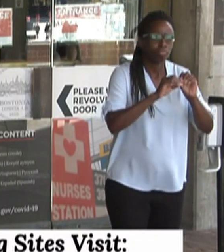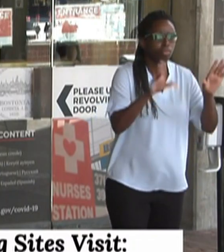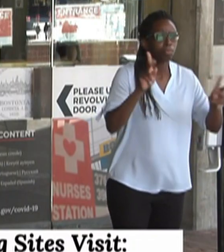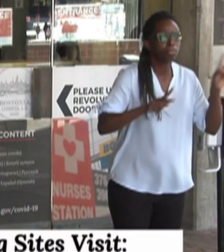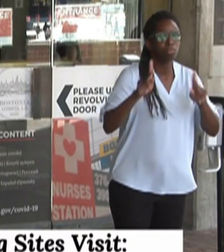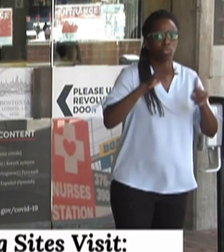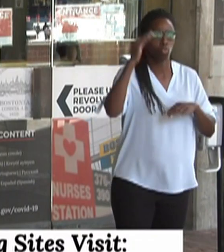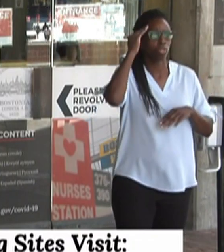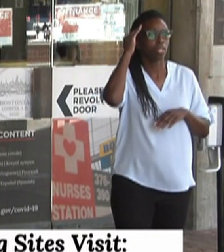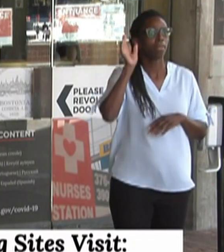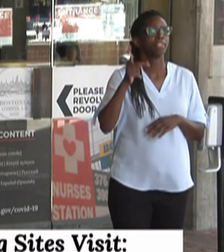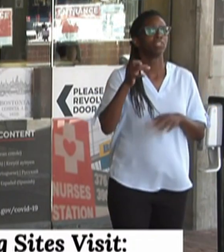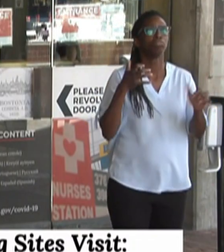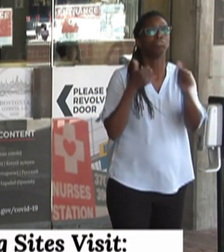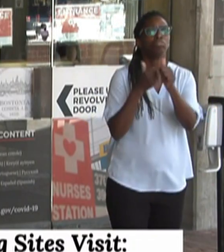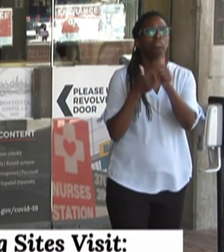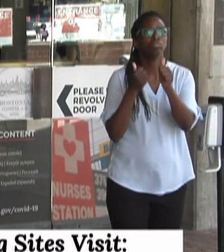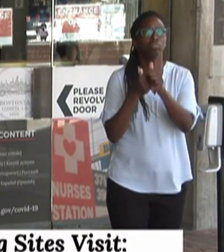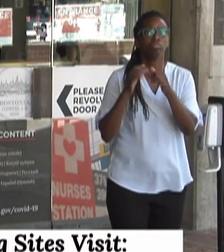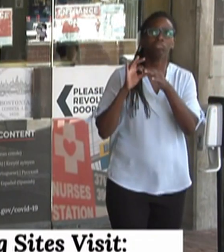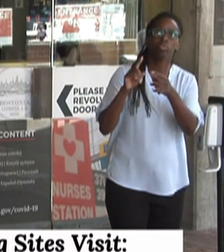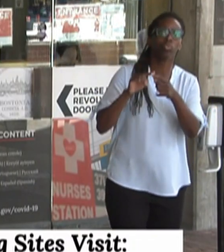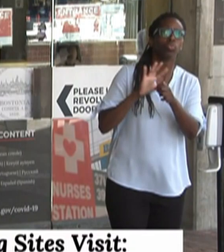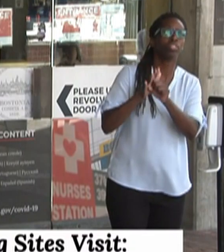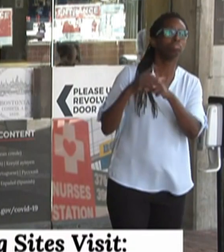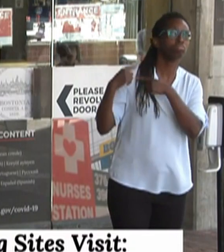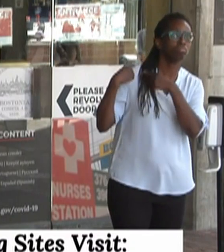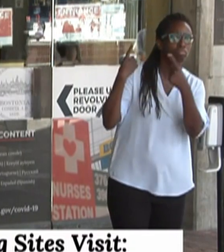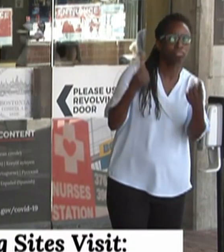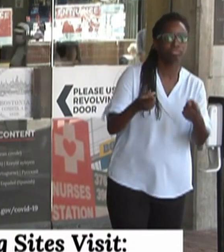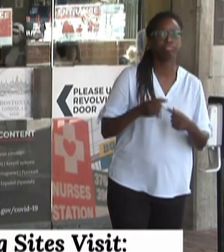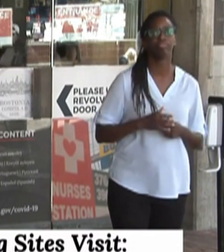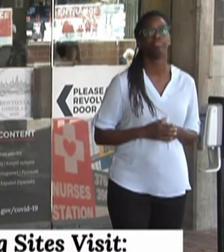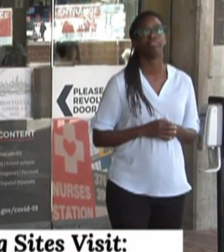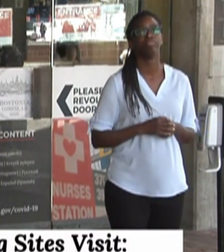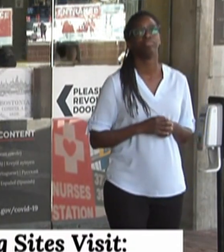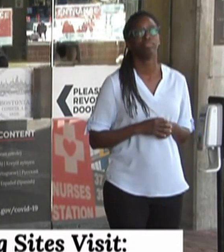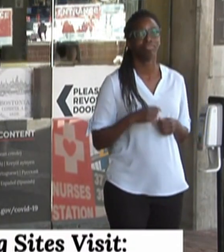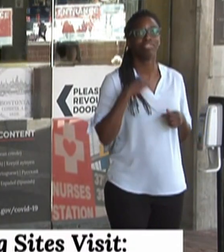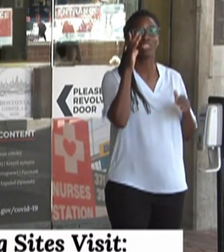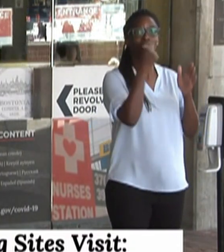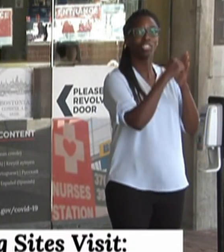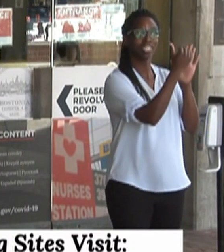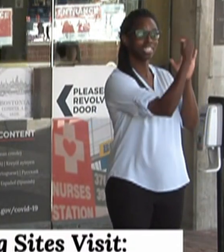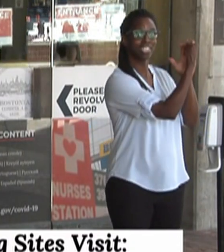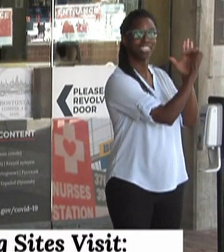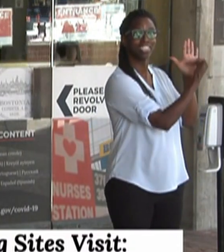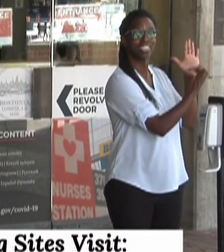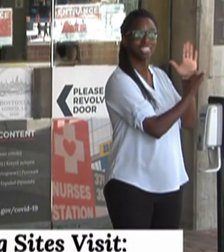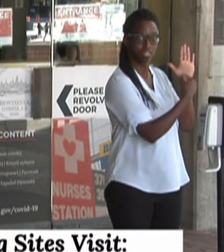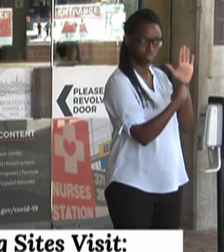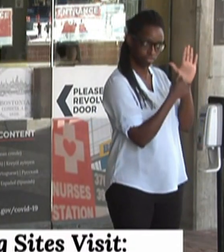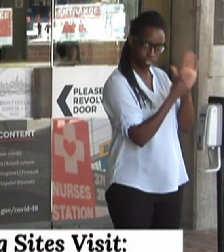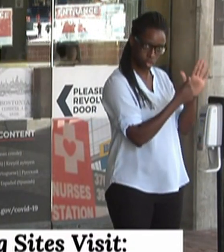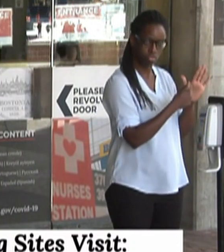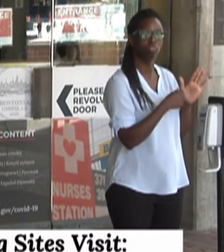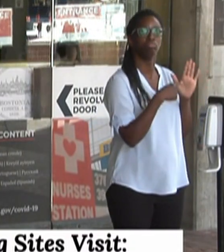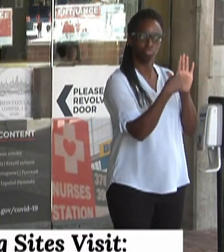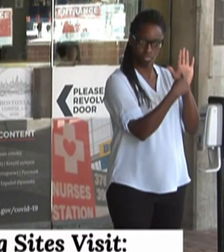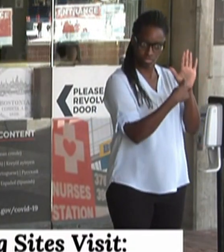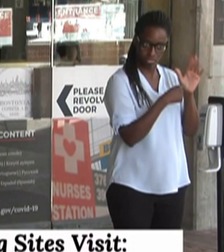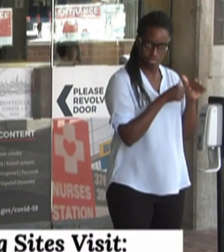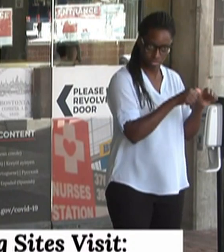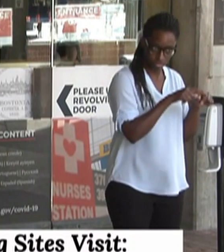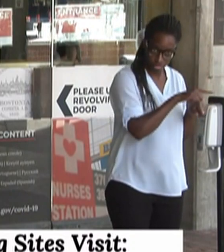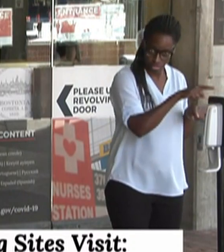hygiene. Distributing COVID checklists, fact sheets, and signs, including posters that demonstrate the importance